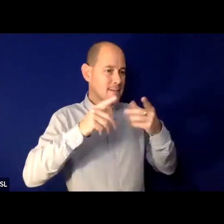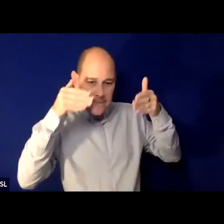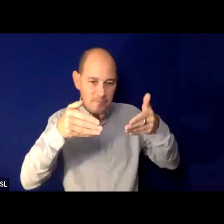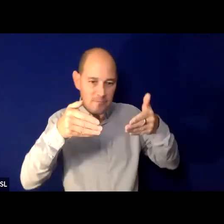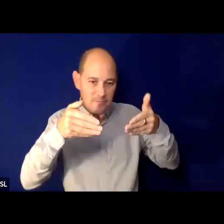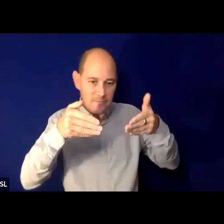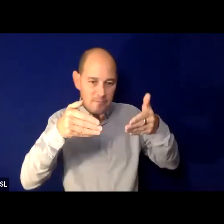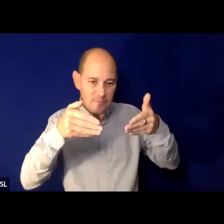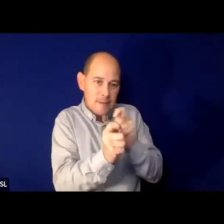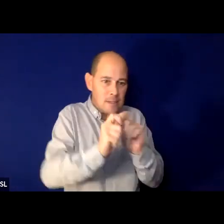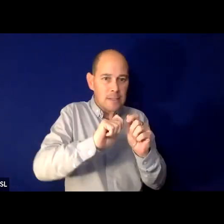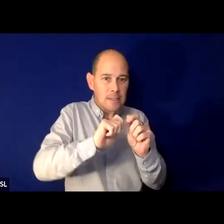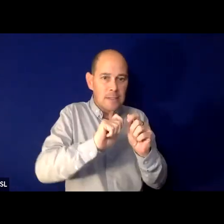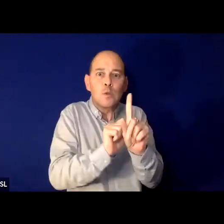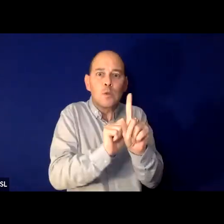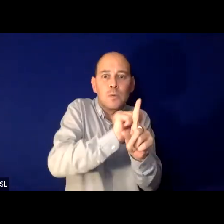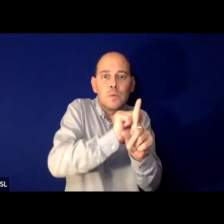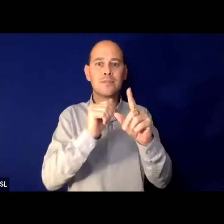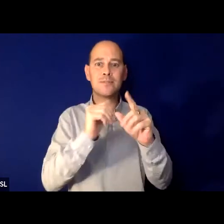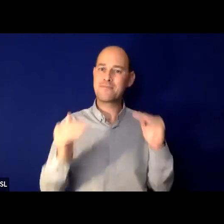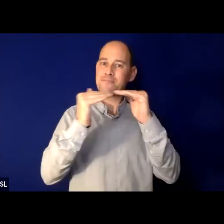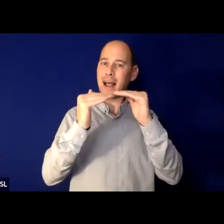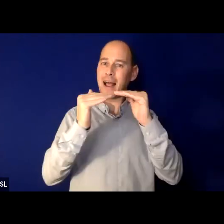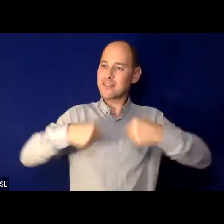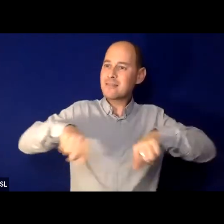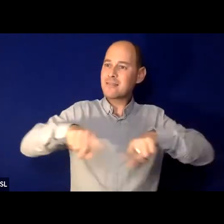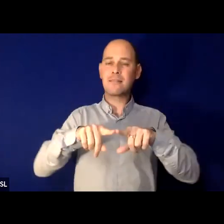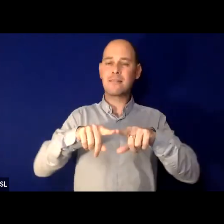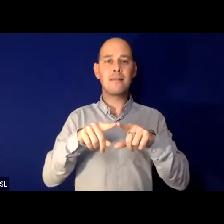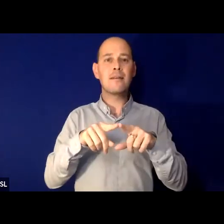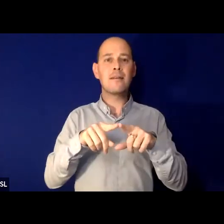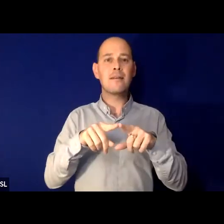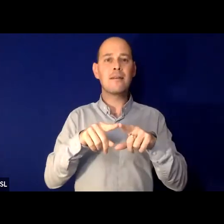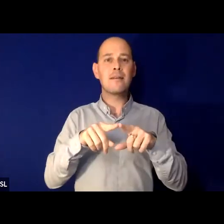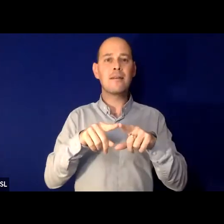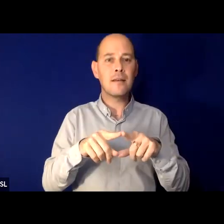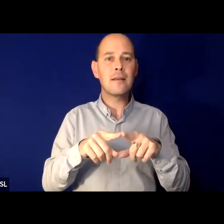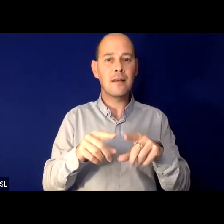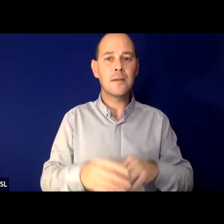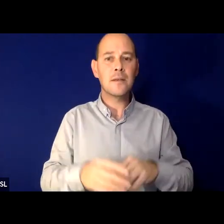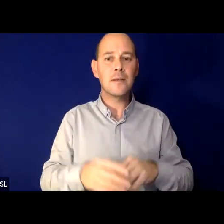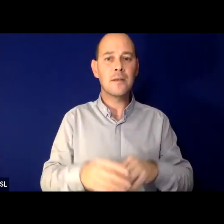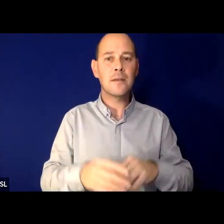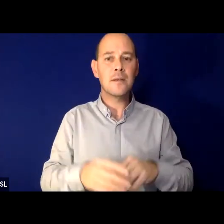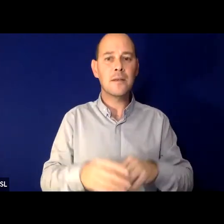fit the context of Ethiopia. For example, to state some of the context, the address and